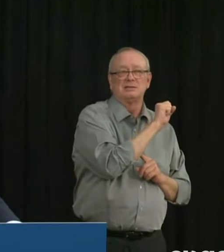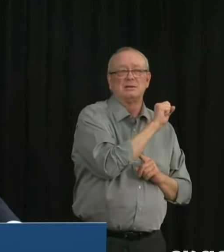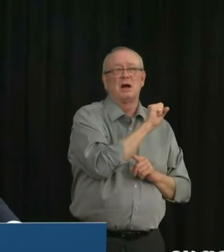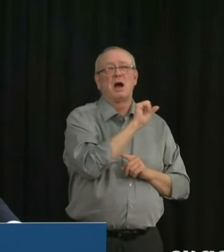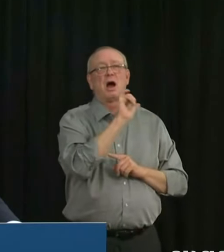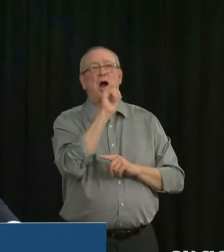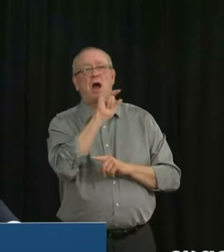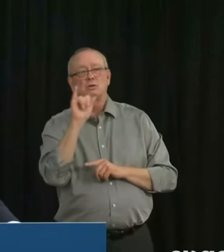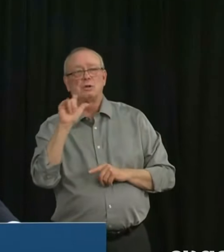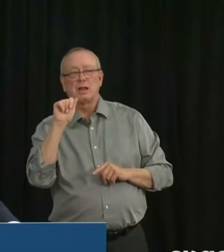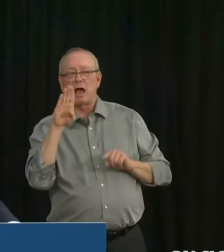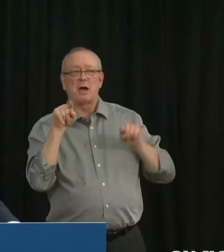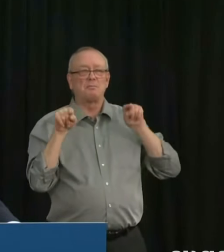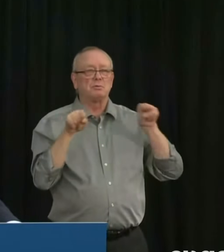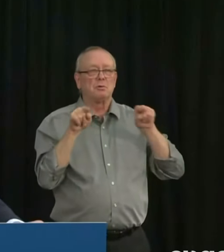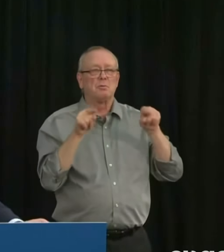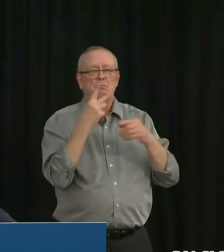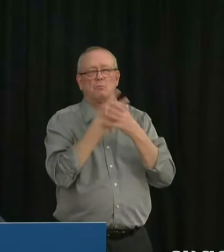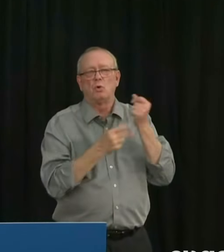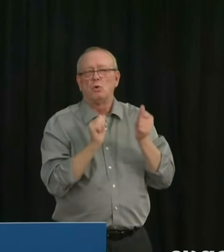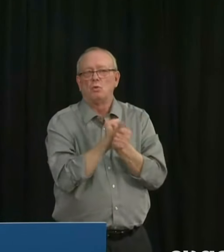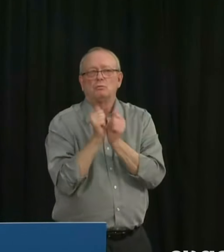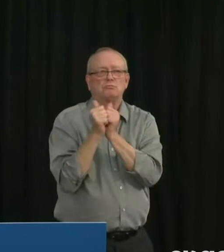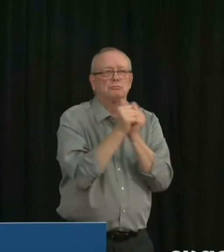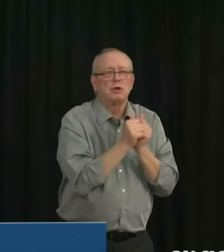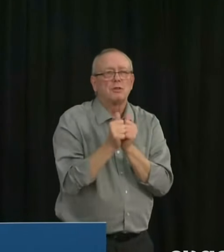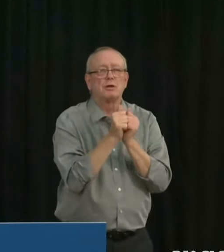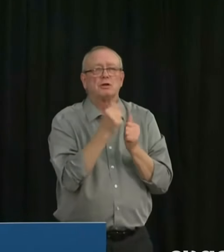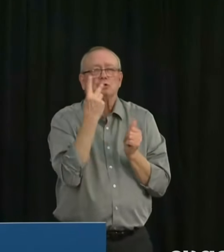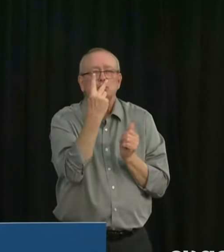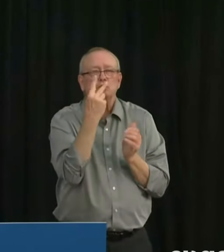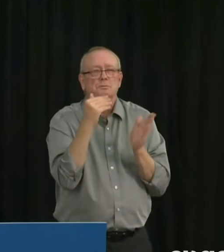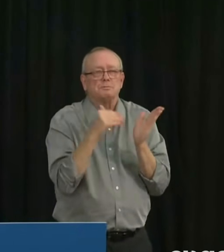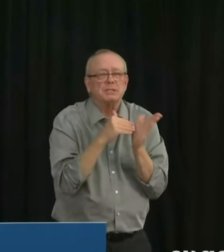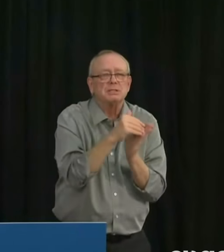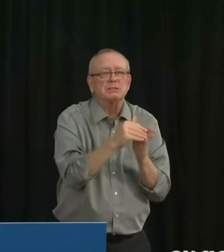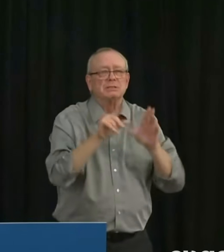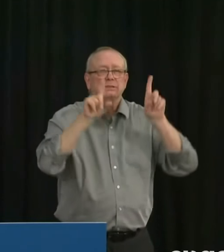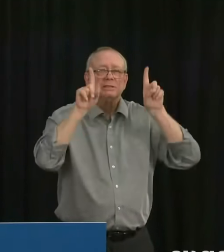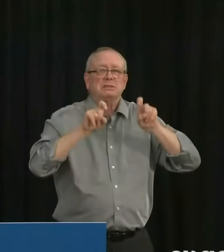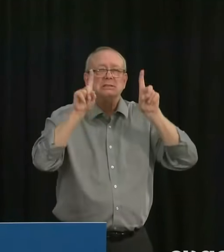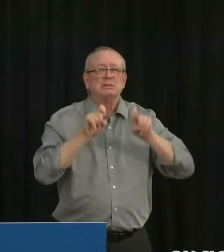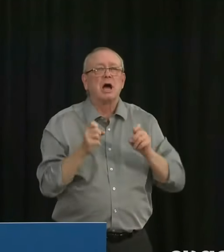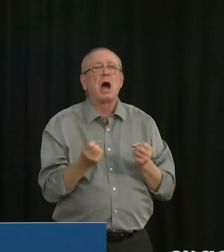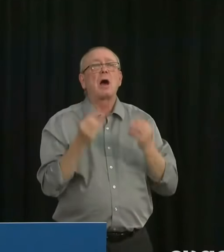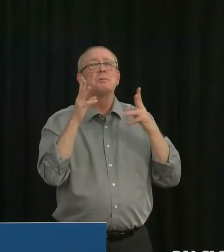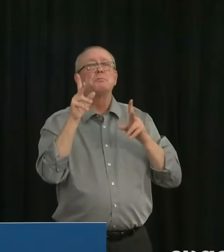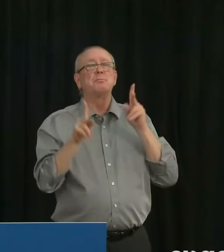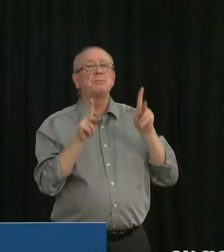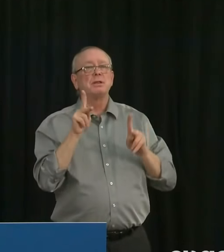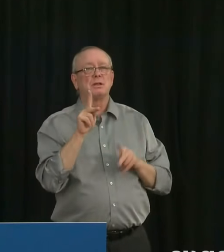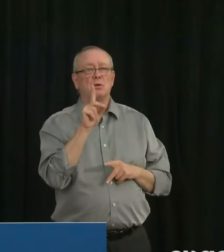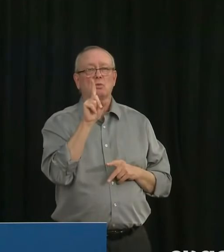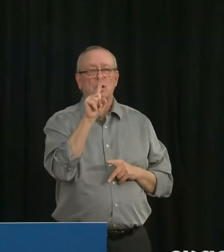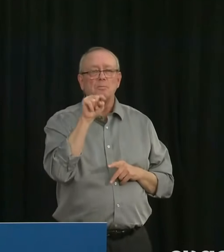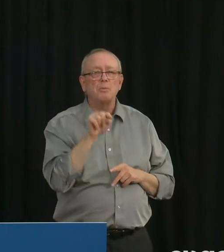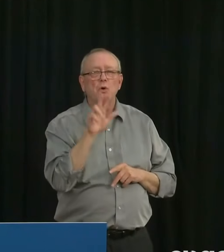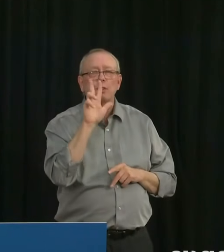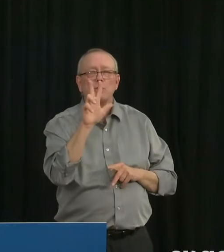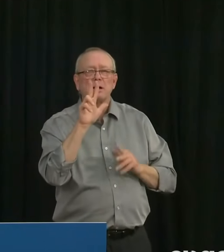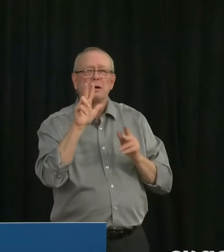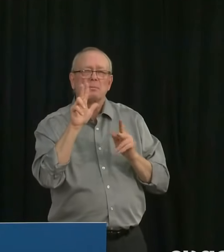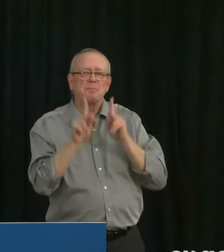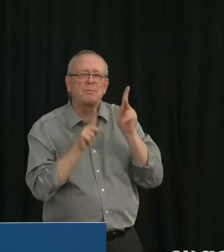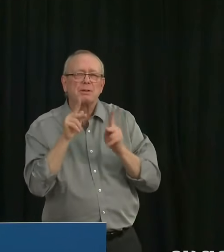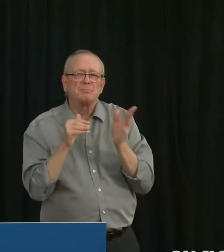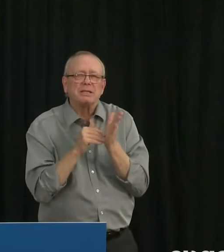million tests for more than 1.3 million people here in Alberta. I'd like to recognize the hard work of those who have made it